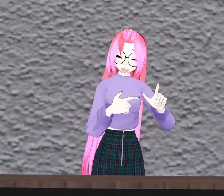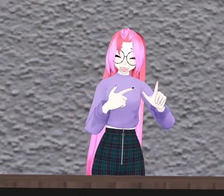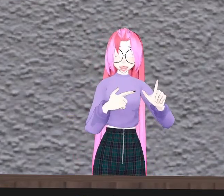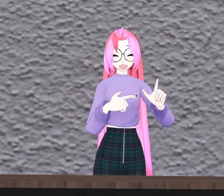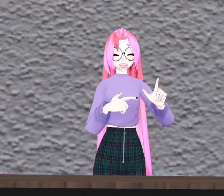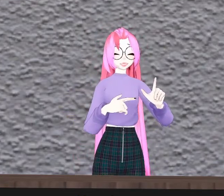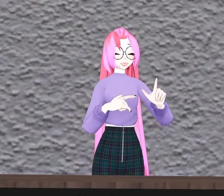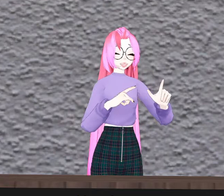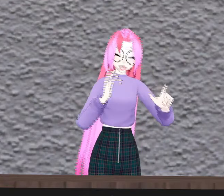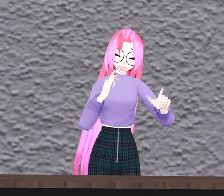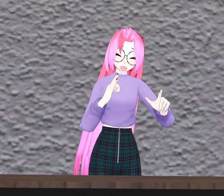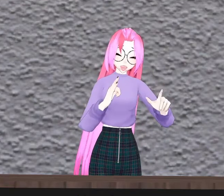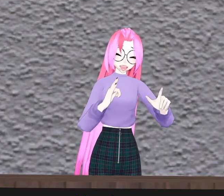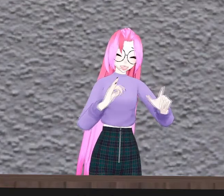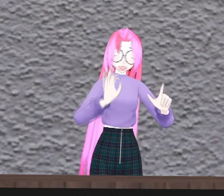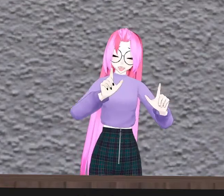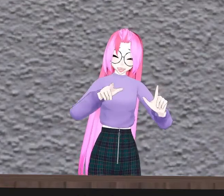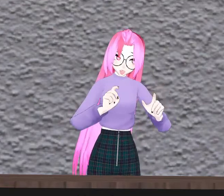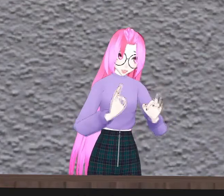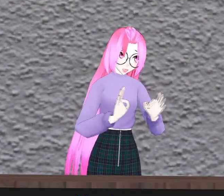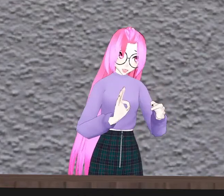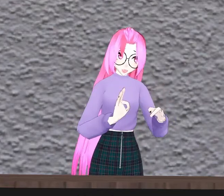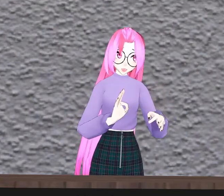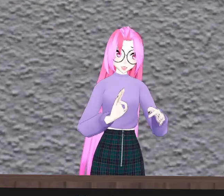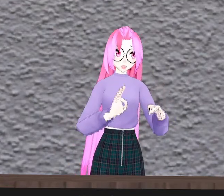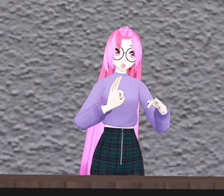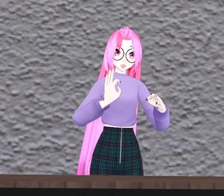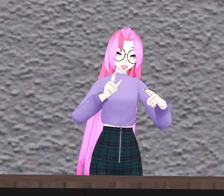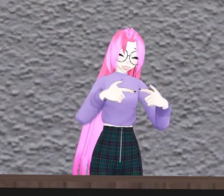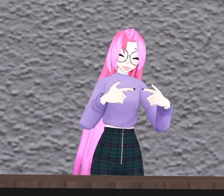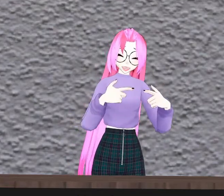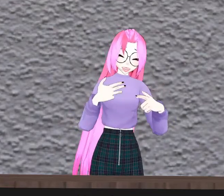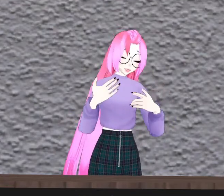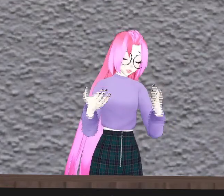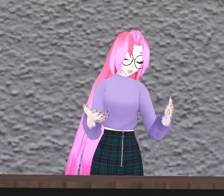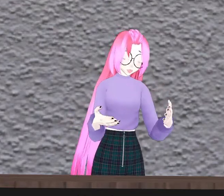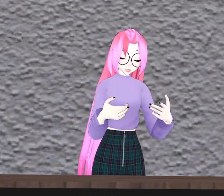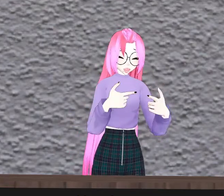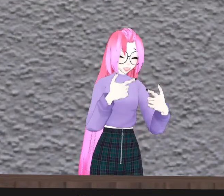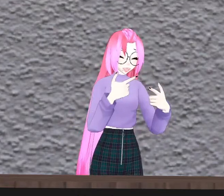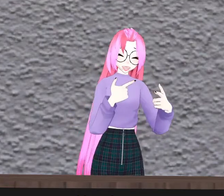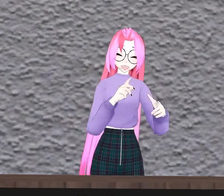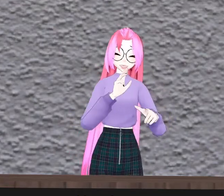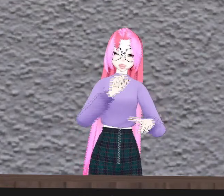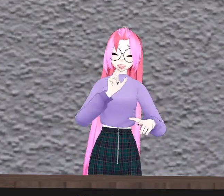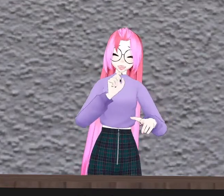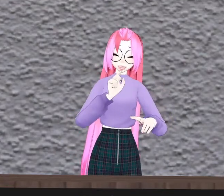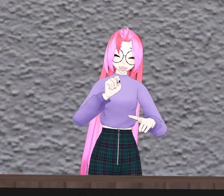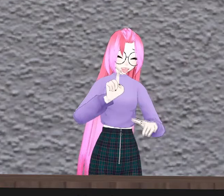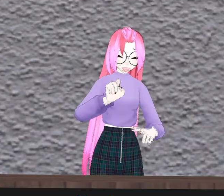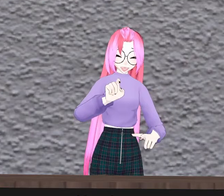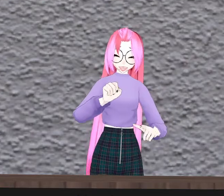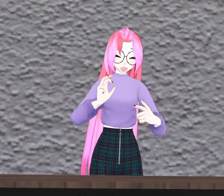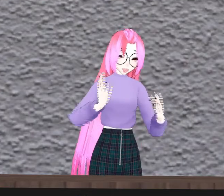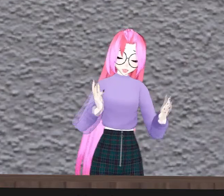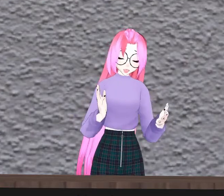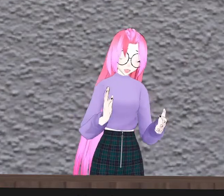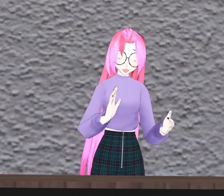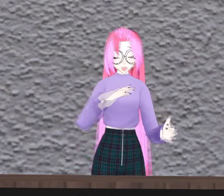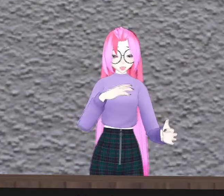important knowledge, and if so, ask them if they need an interpreter, or ask them what they prefer. So if they're a vocal person, ask them, what do you need me to do? Do